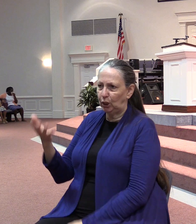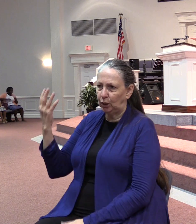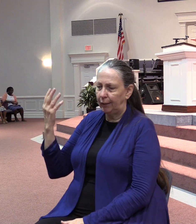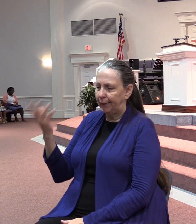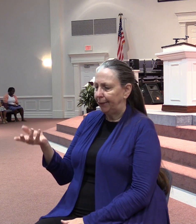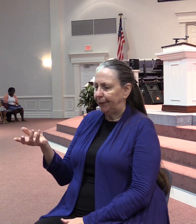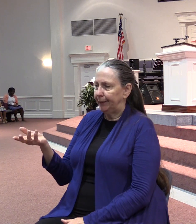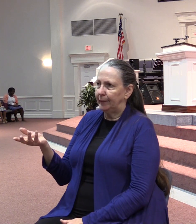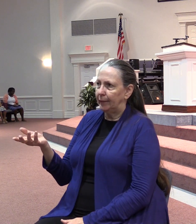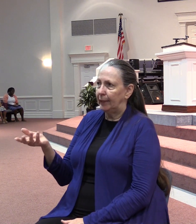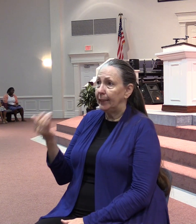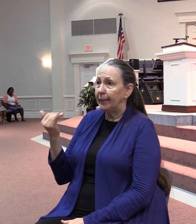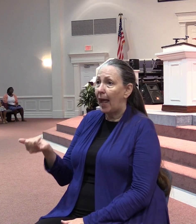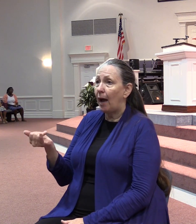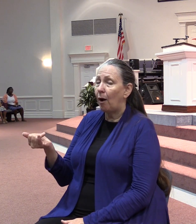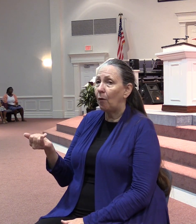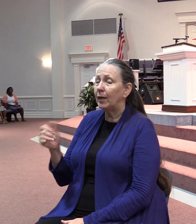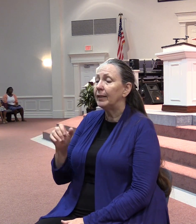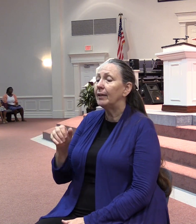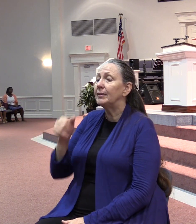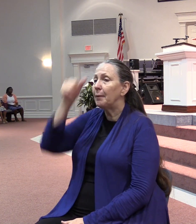name or gender. It's now Simon.